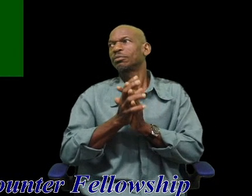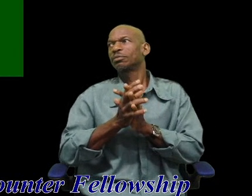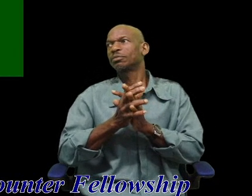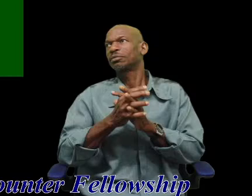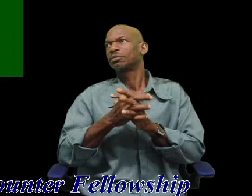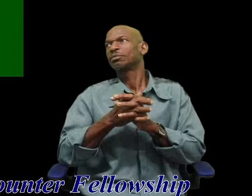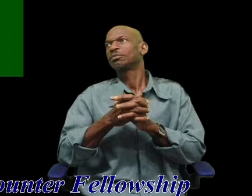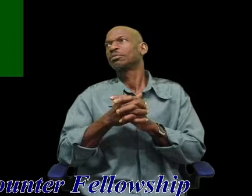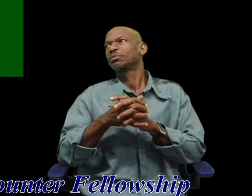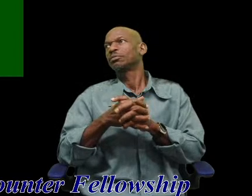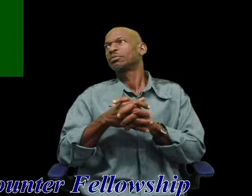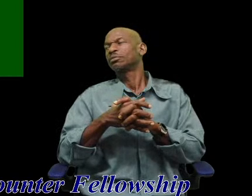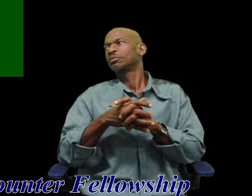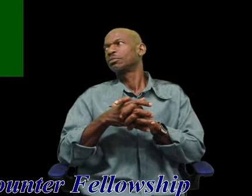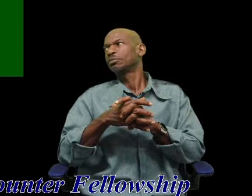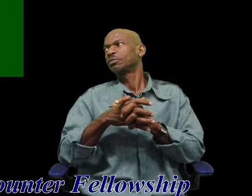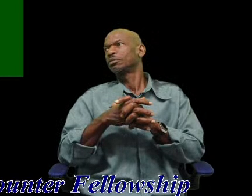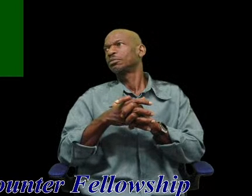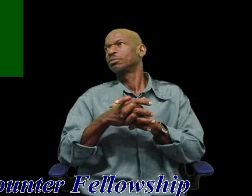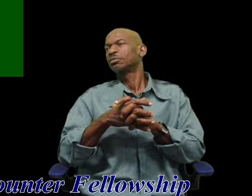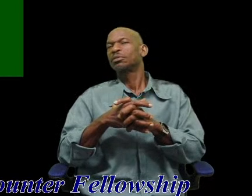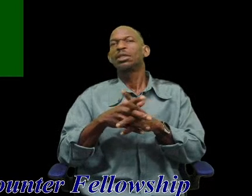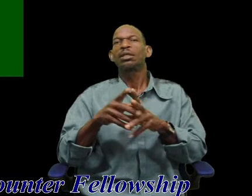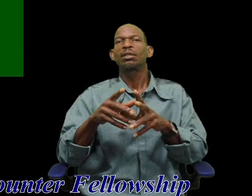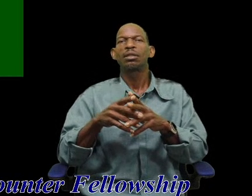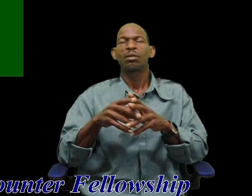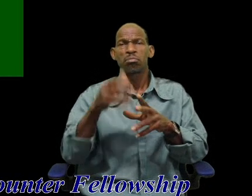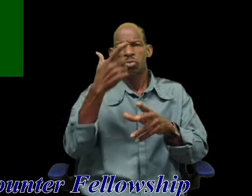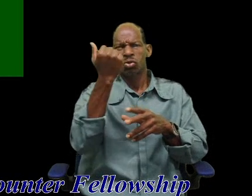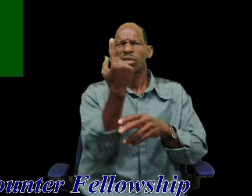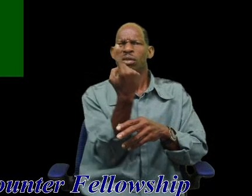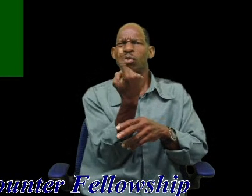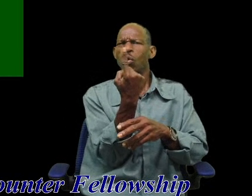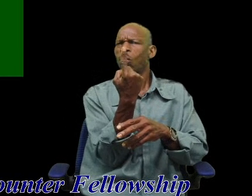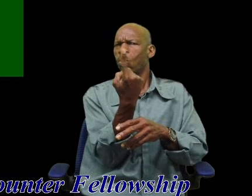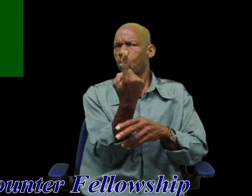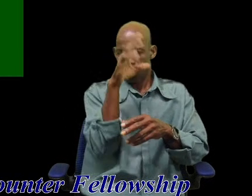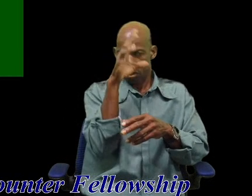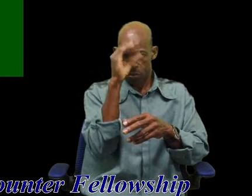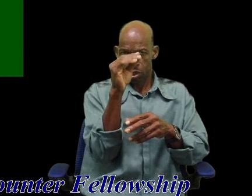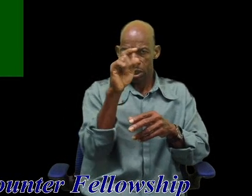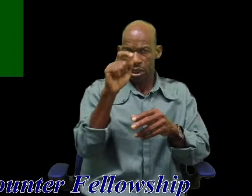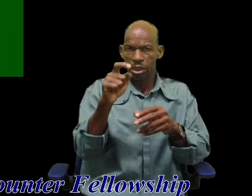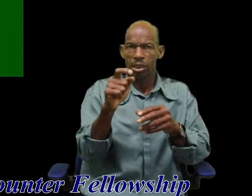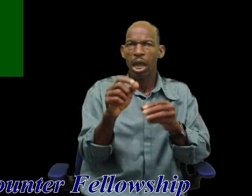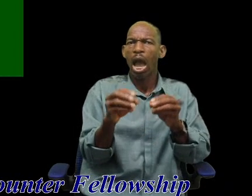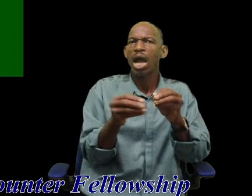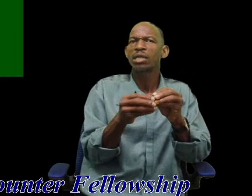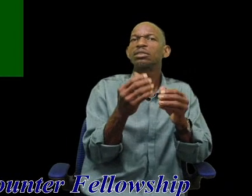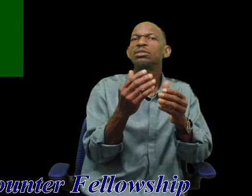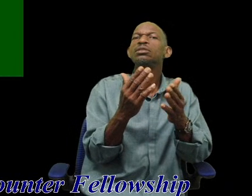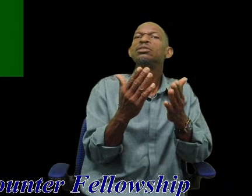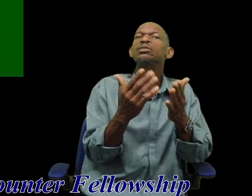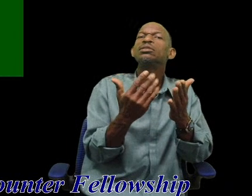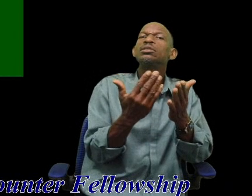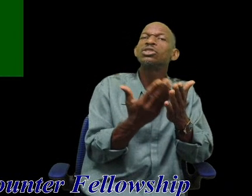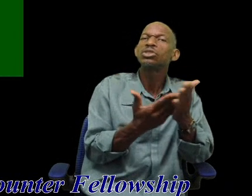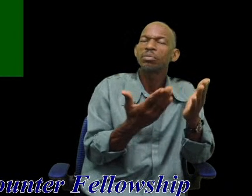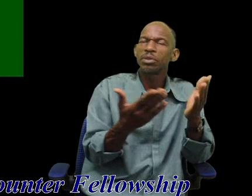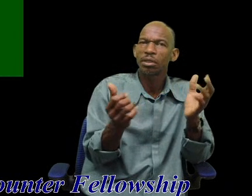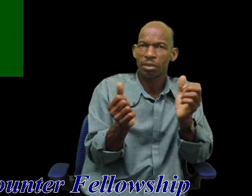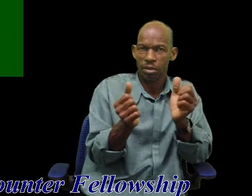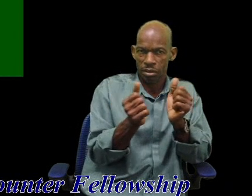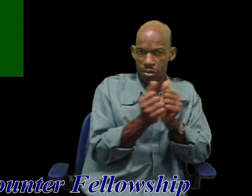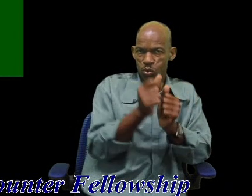I don't leave the apostrophe by itself. I need to add something else. And that something else that I